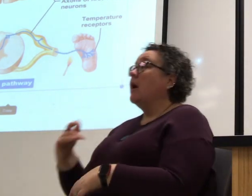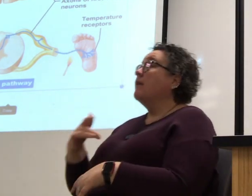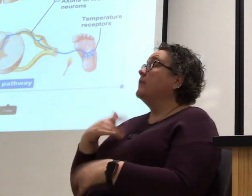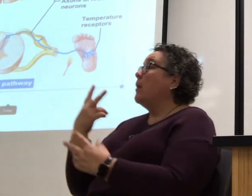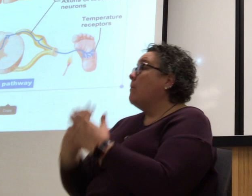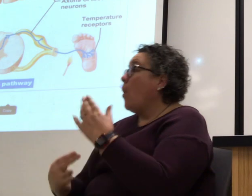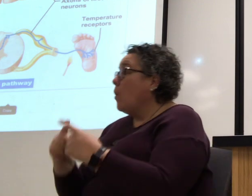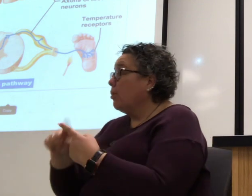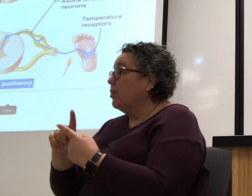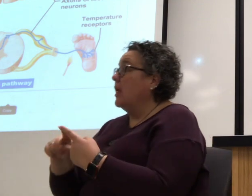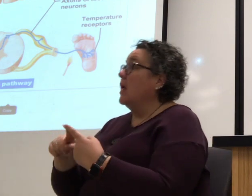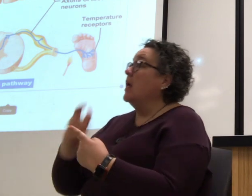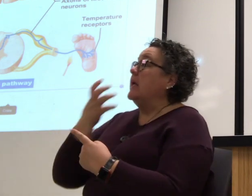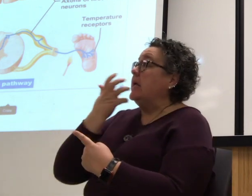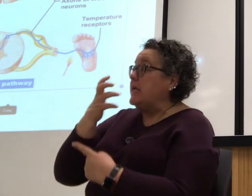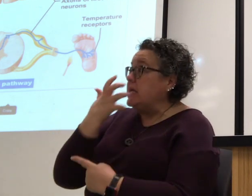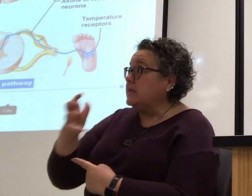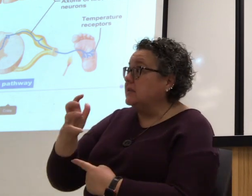in the